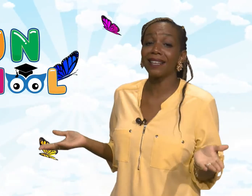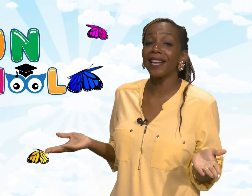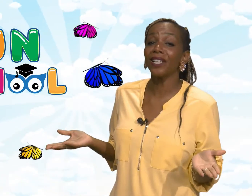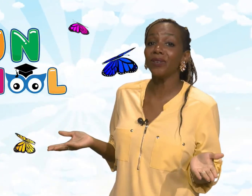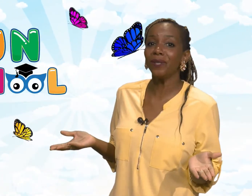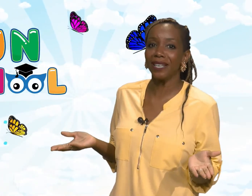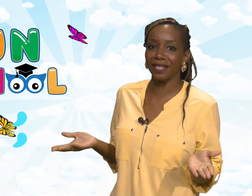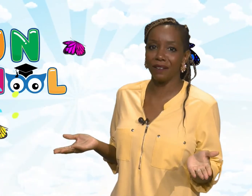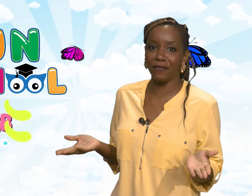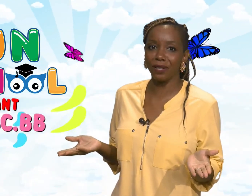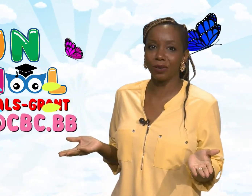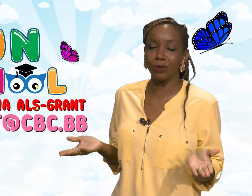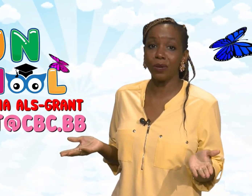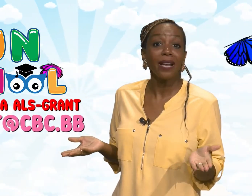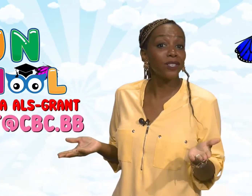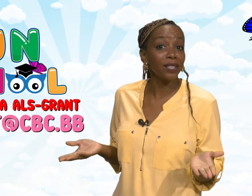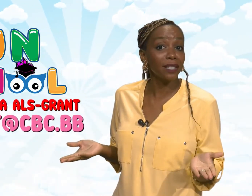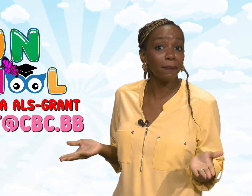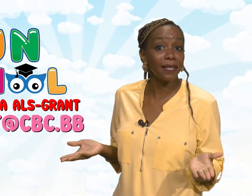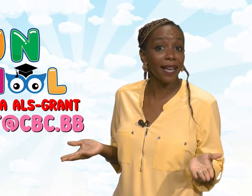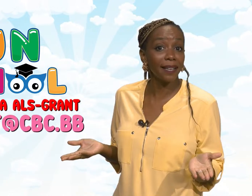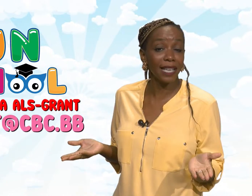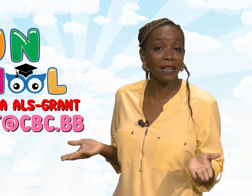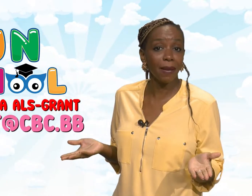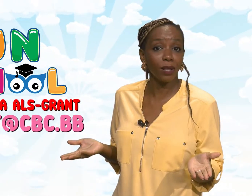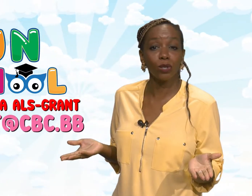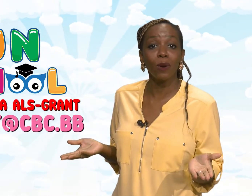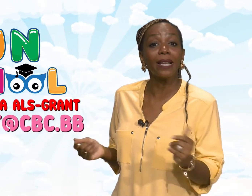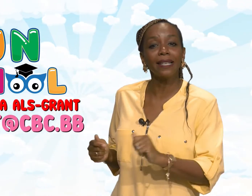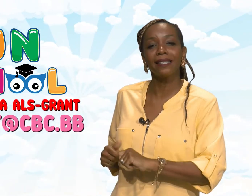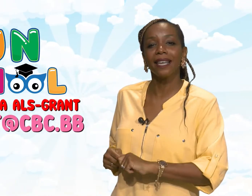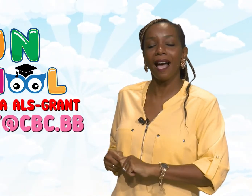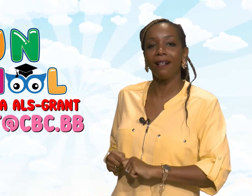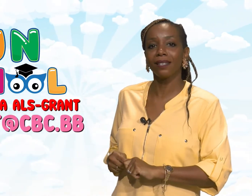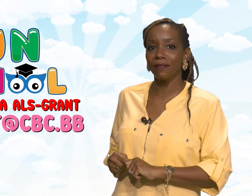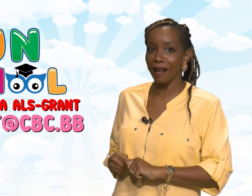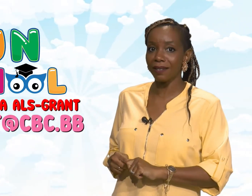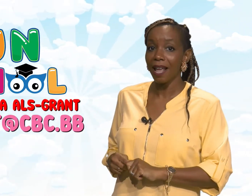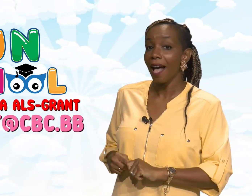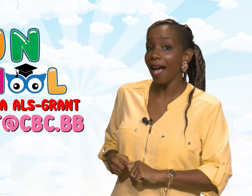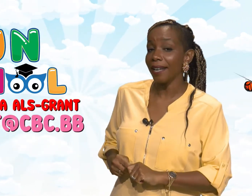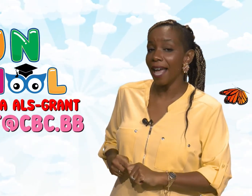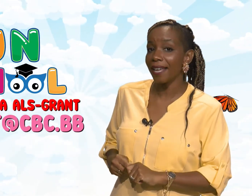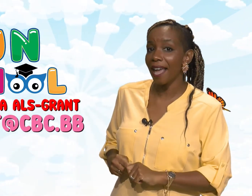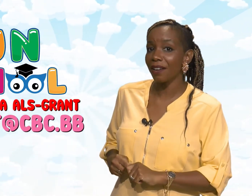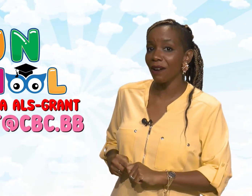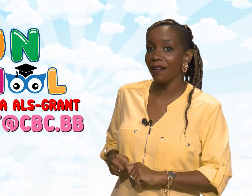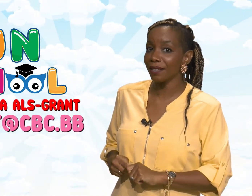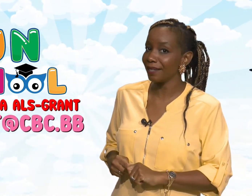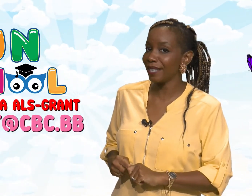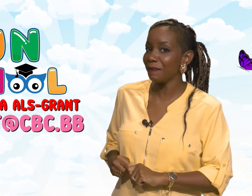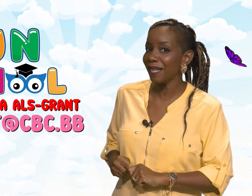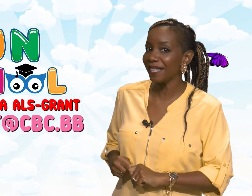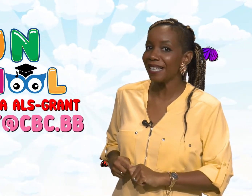and exciting new season of Fun School, just simply send an email to Alicia Alves Grant at